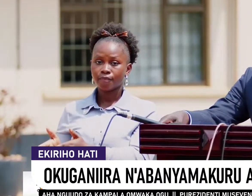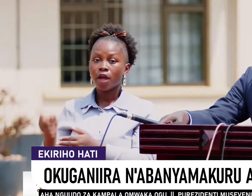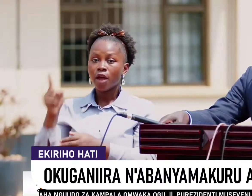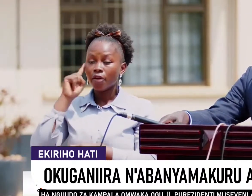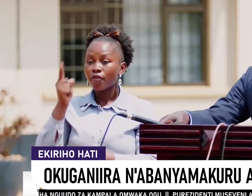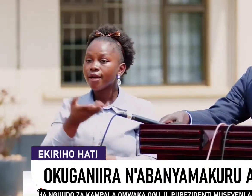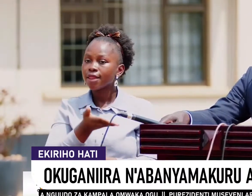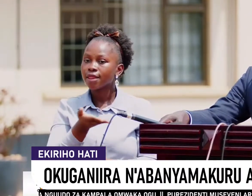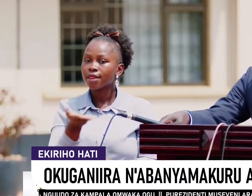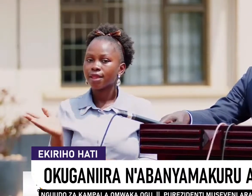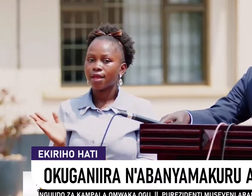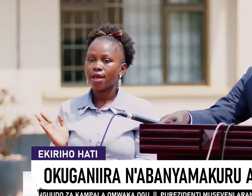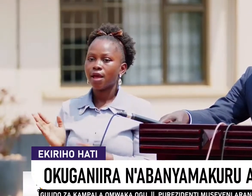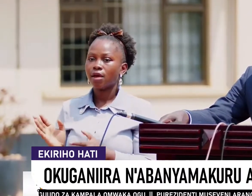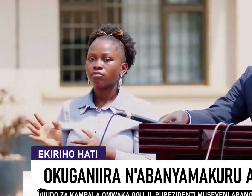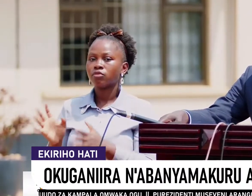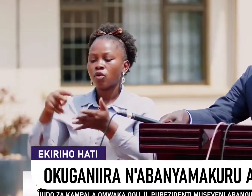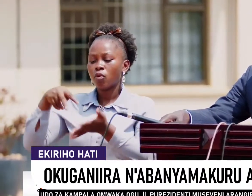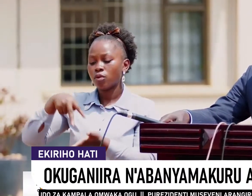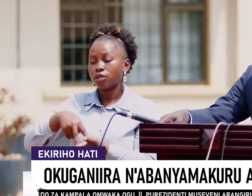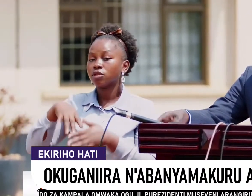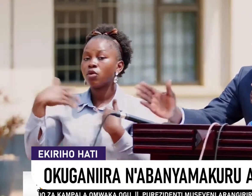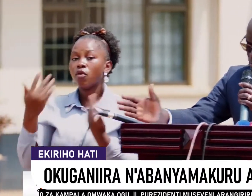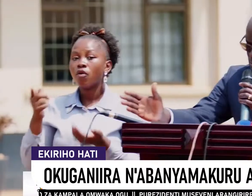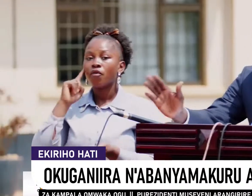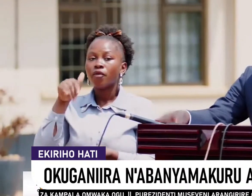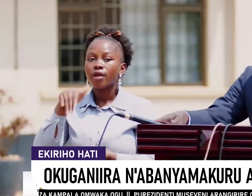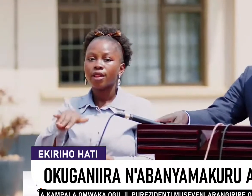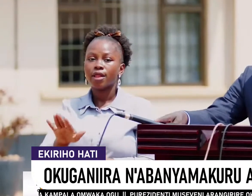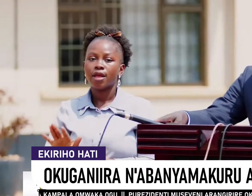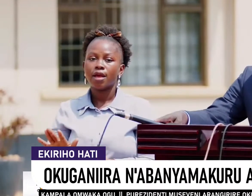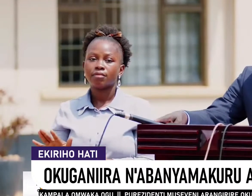for their contest or for their